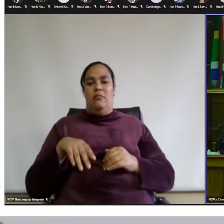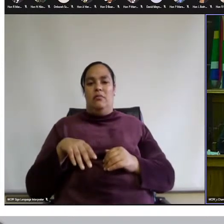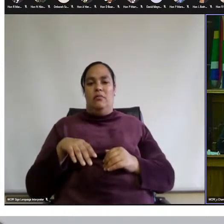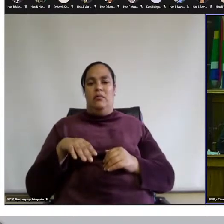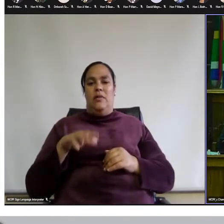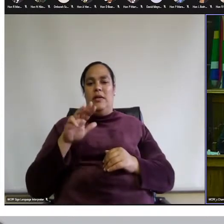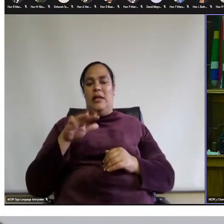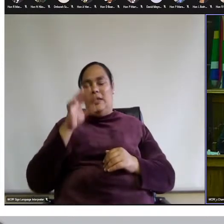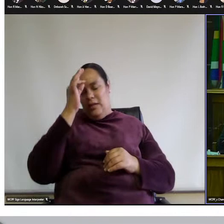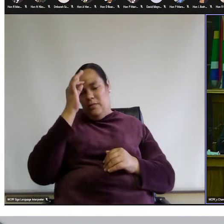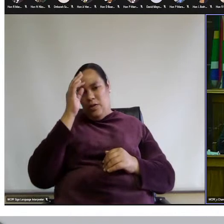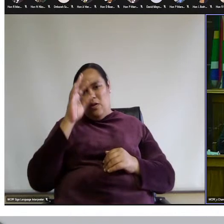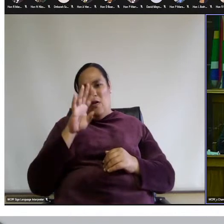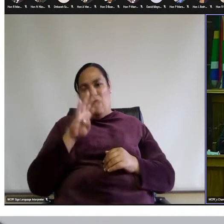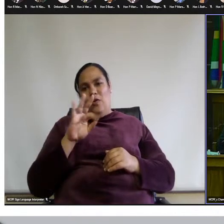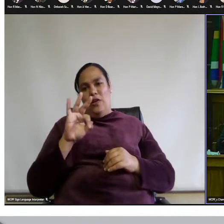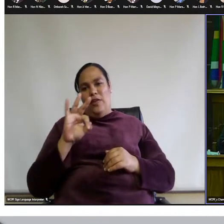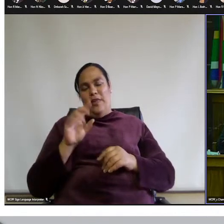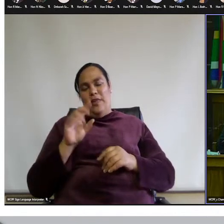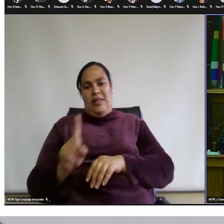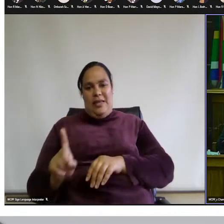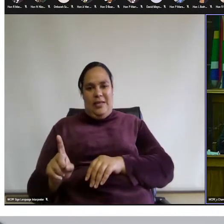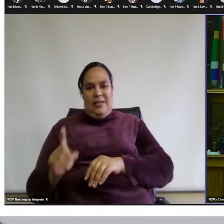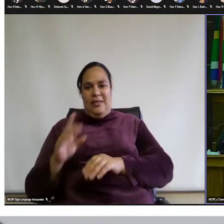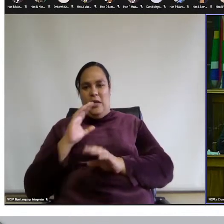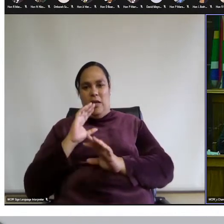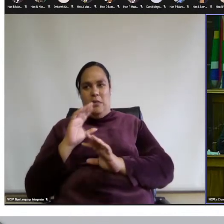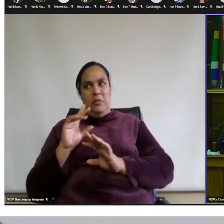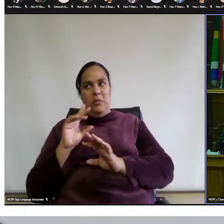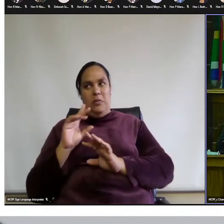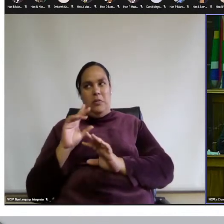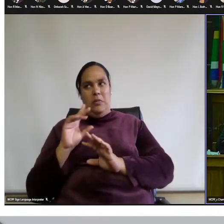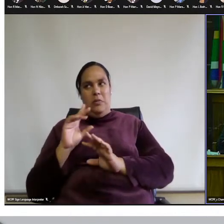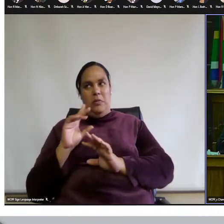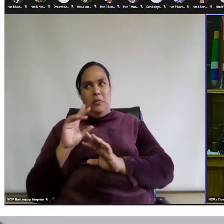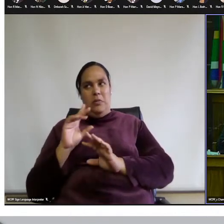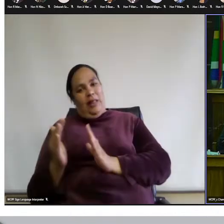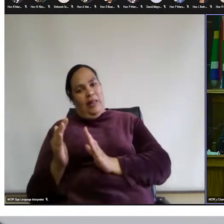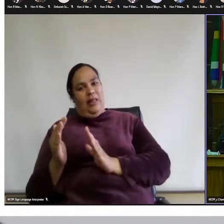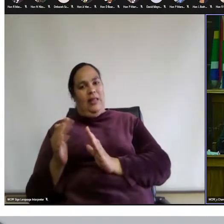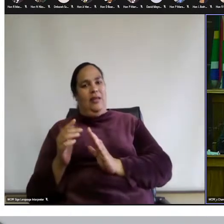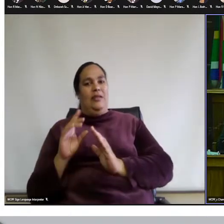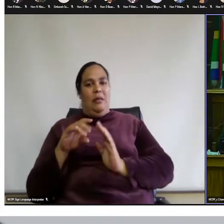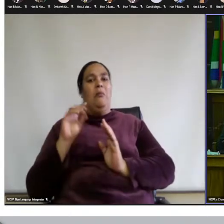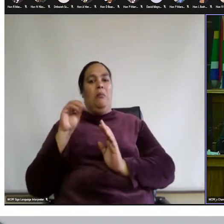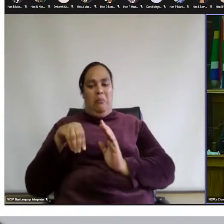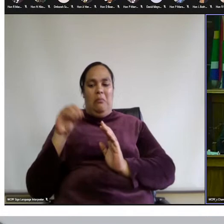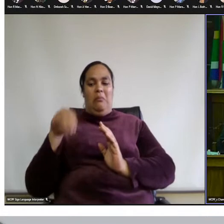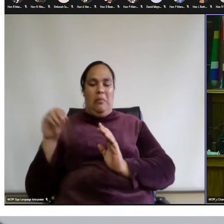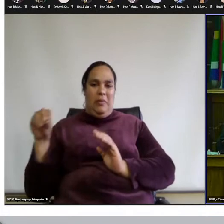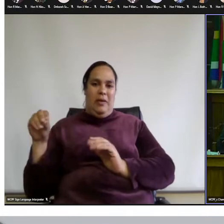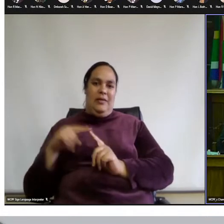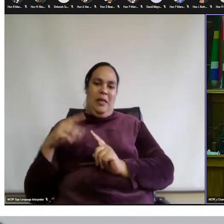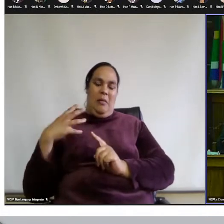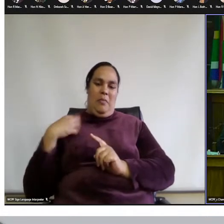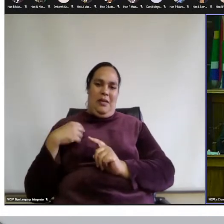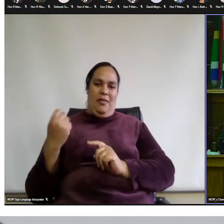19 minutes, 43 seconds. So the former deputy chief whip of the majority party is nodding, the minister there.